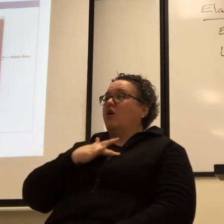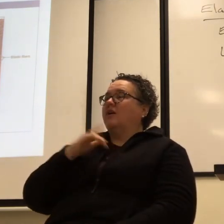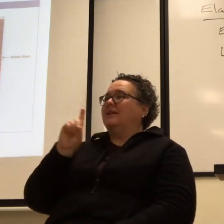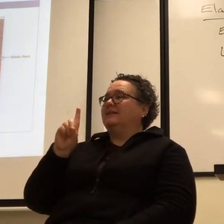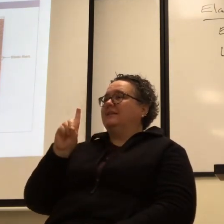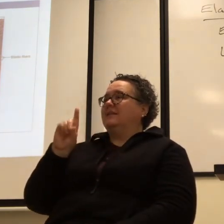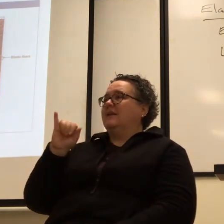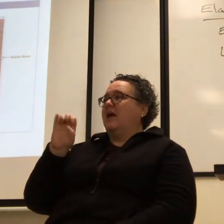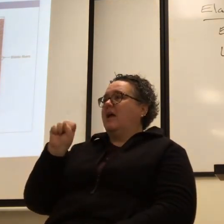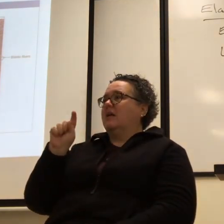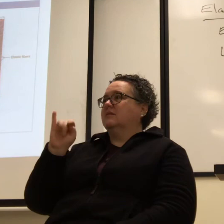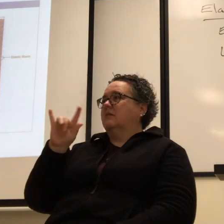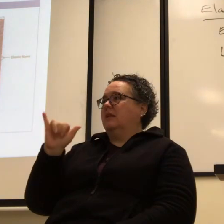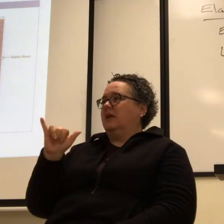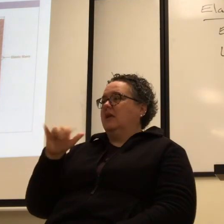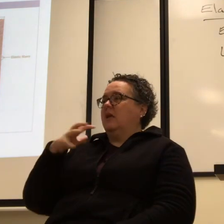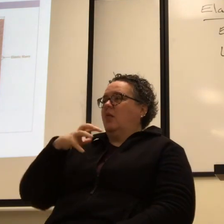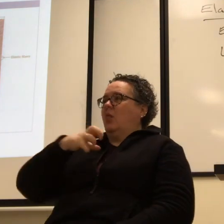diastole.